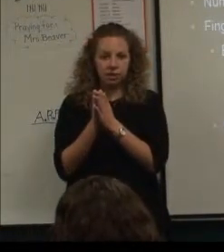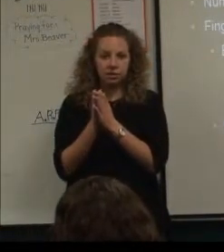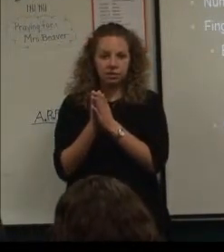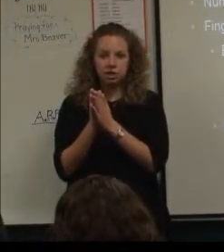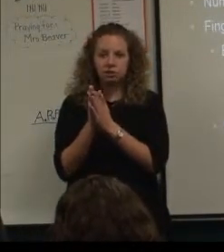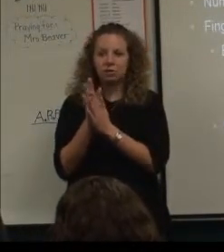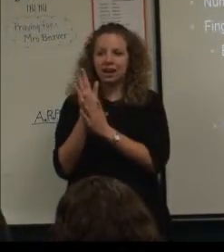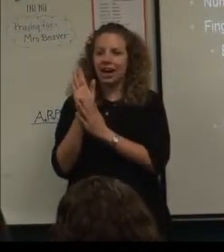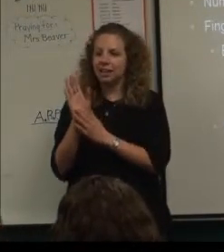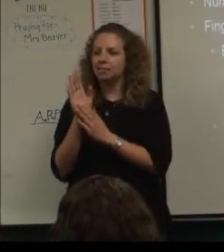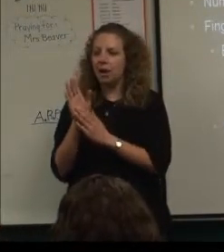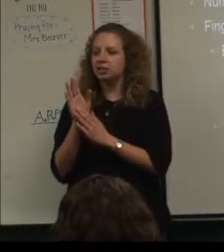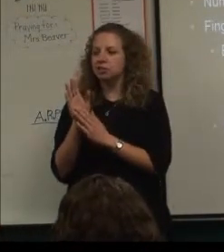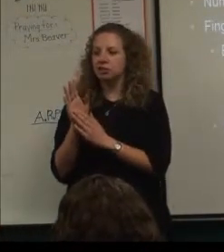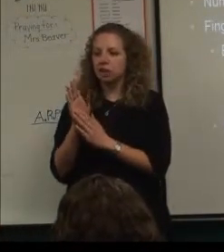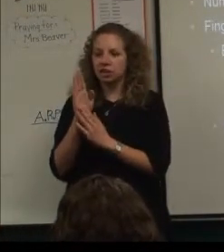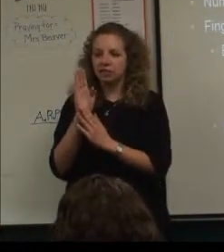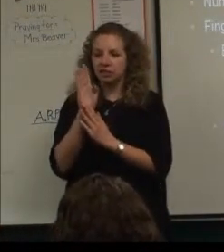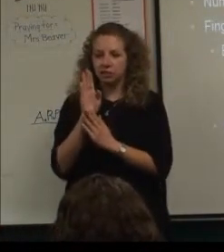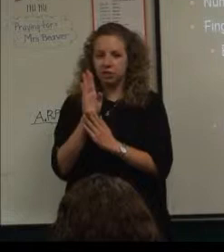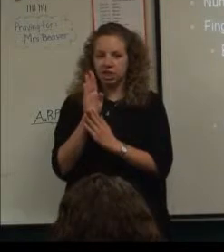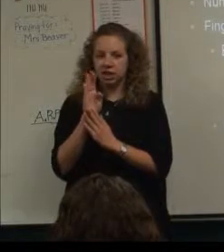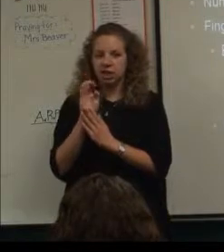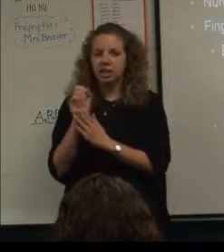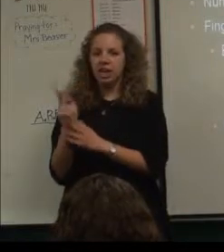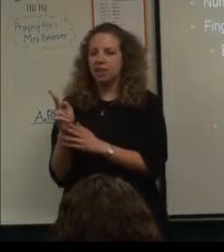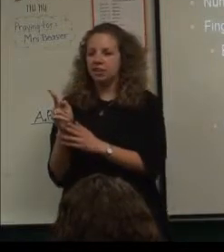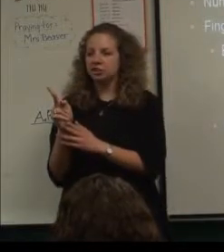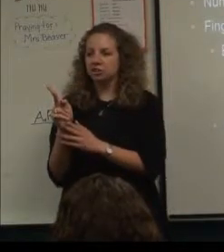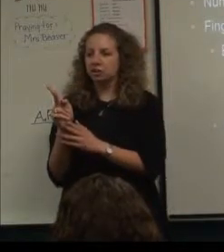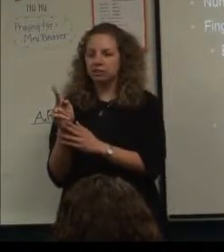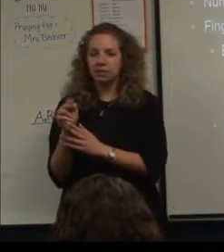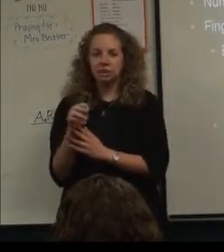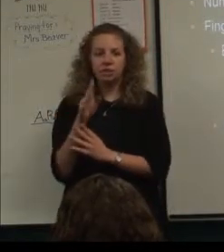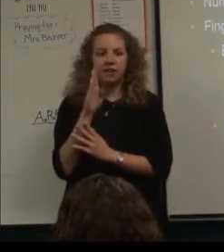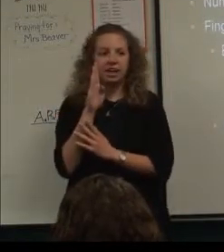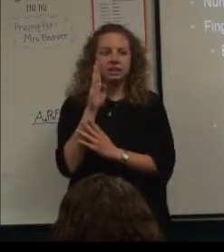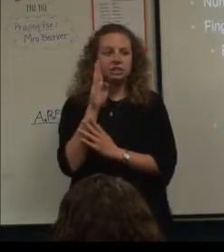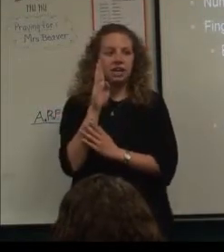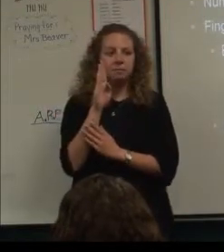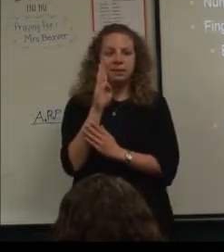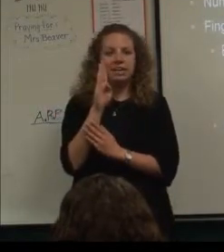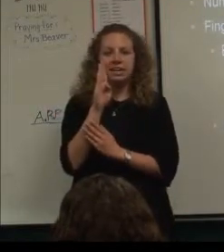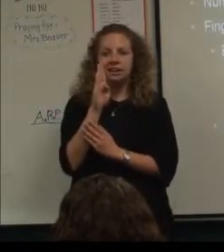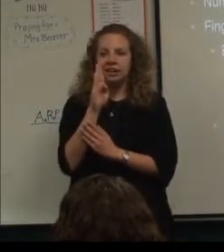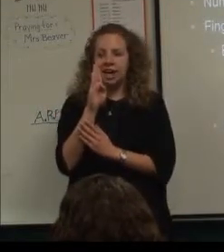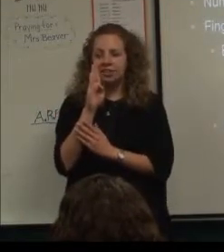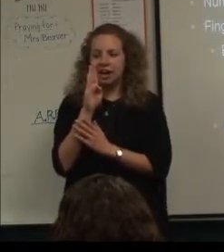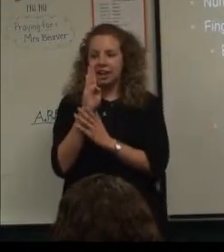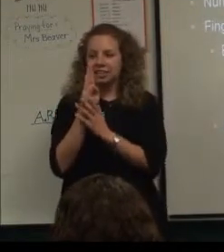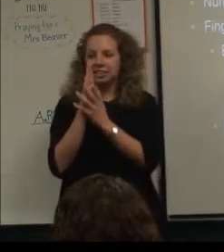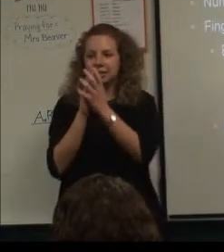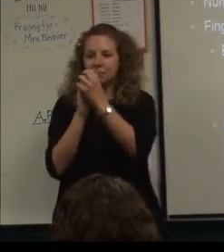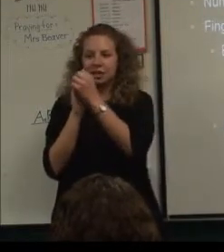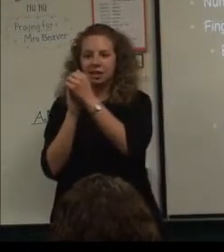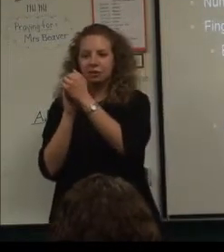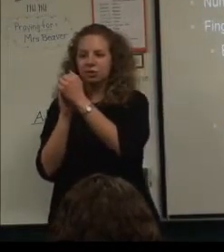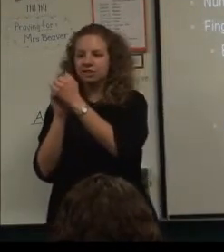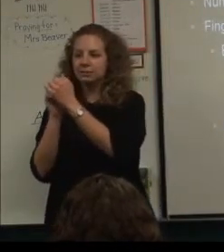was, because you kind of pause just long enough on the first letter, and then go to something else. So if I just said B, and then I did something, you couldn't see my